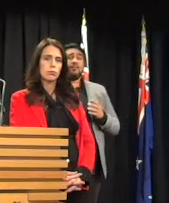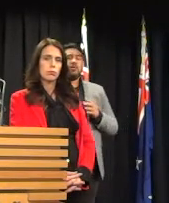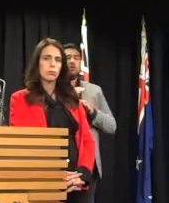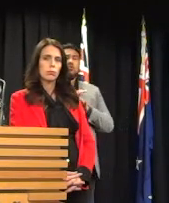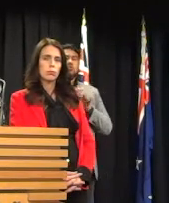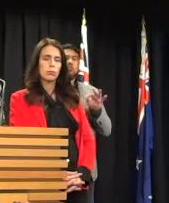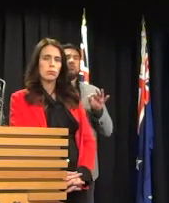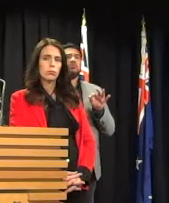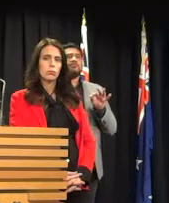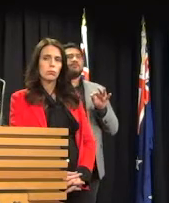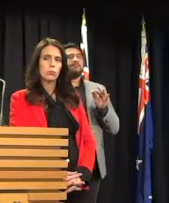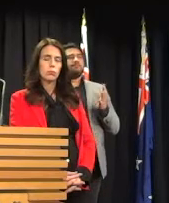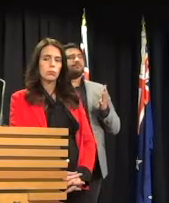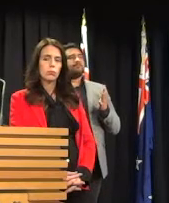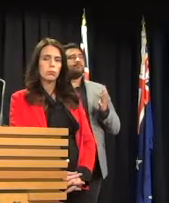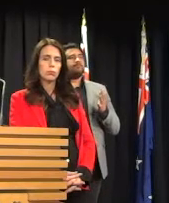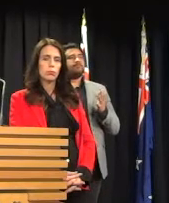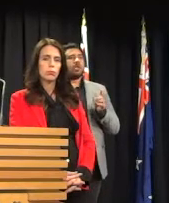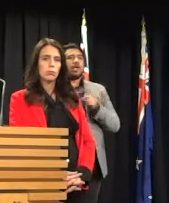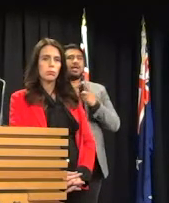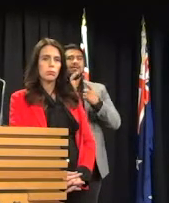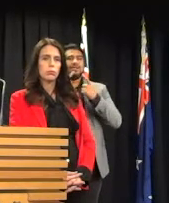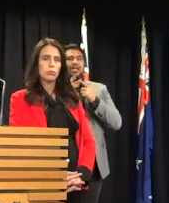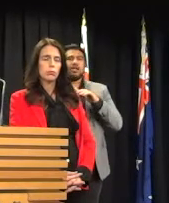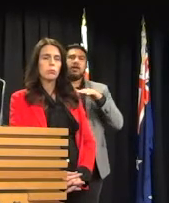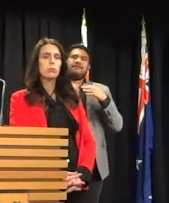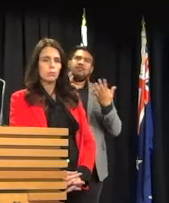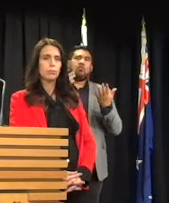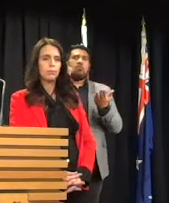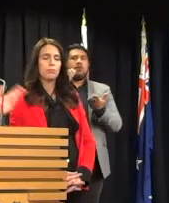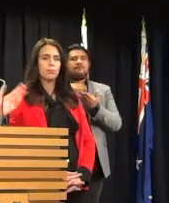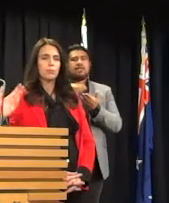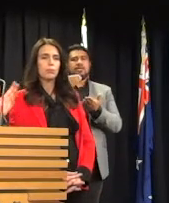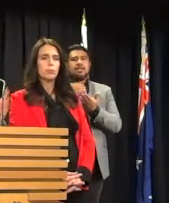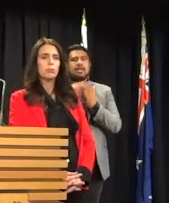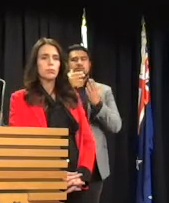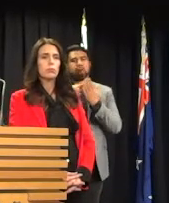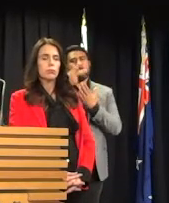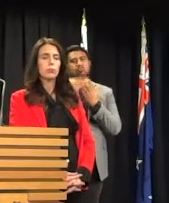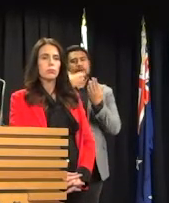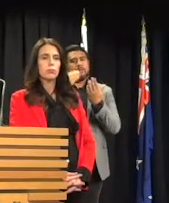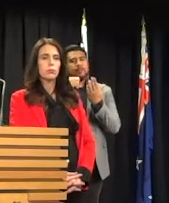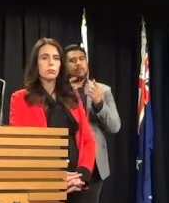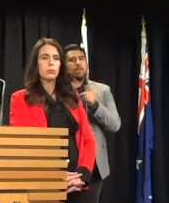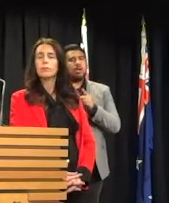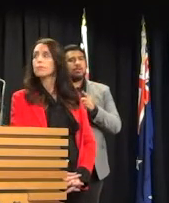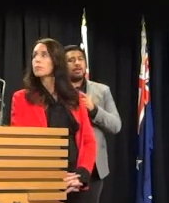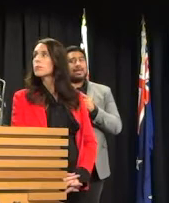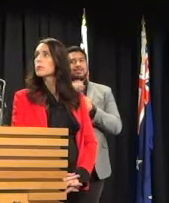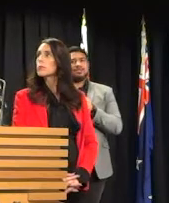undertaking a data for funding regime like the previous government